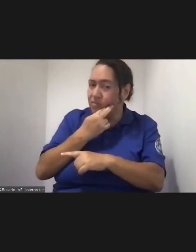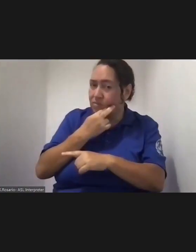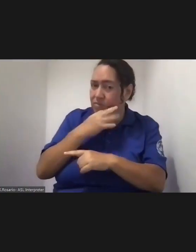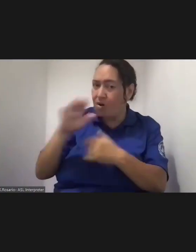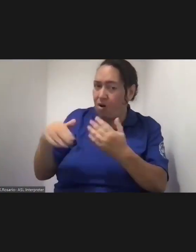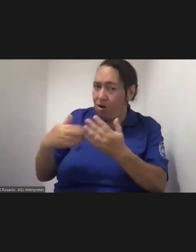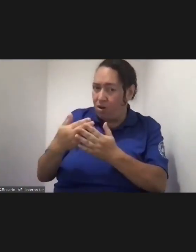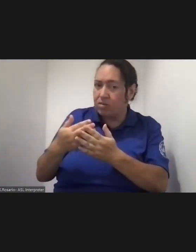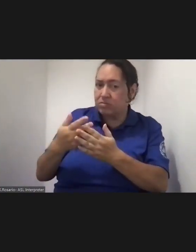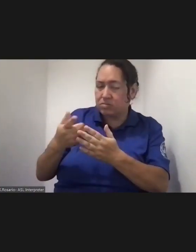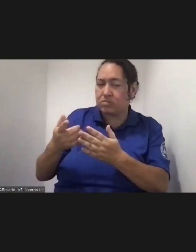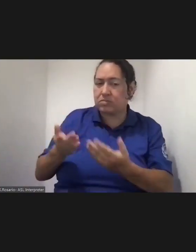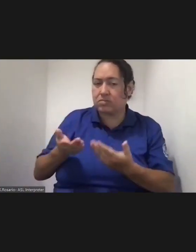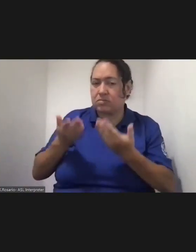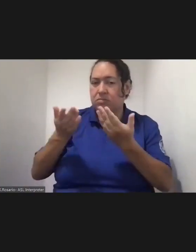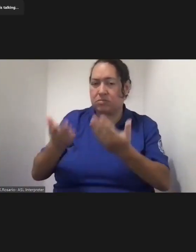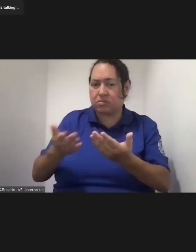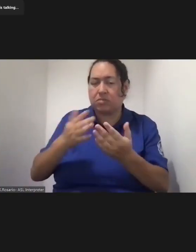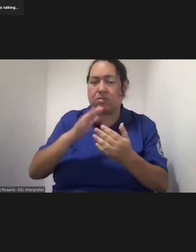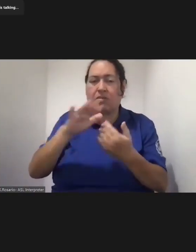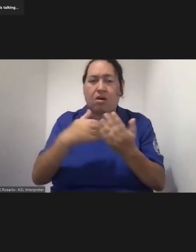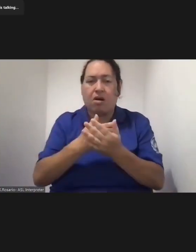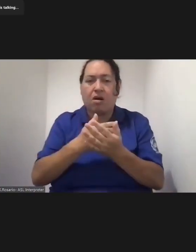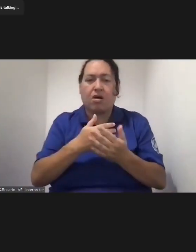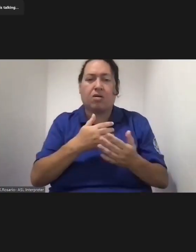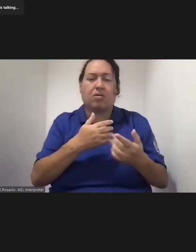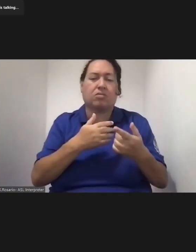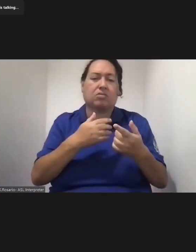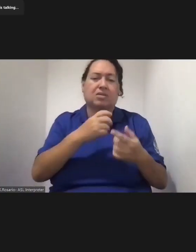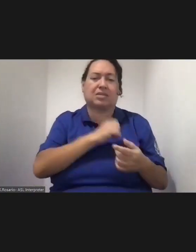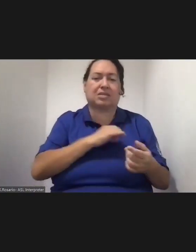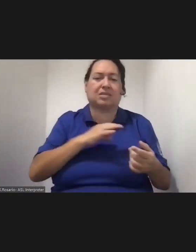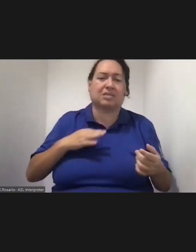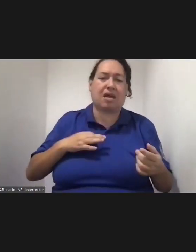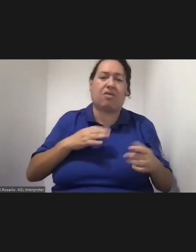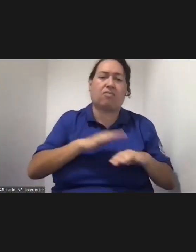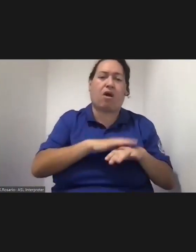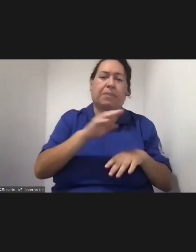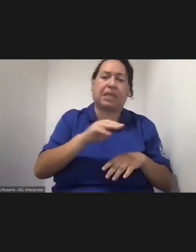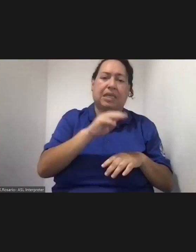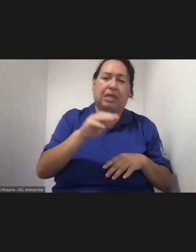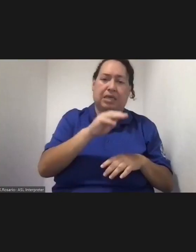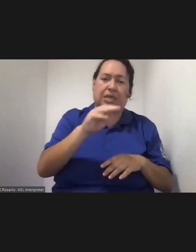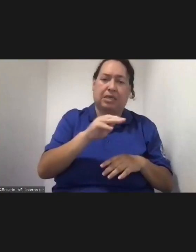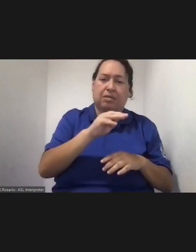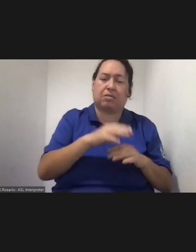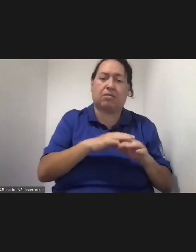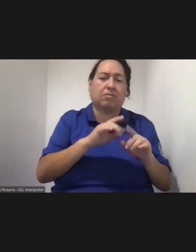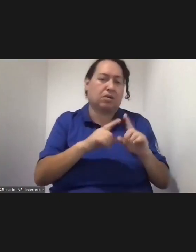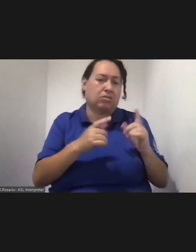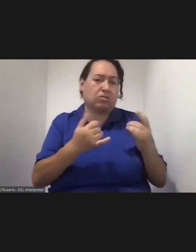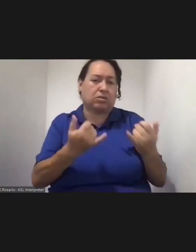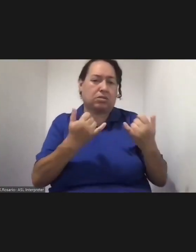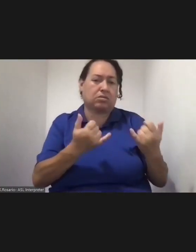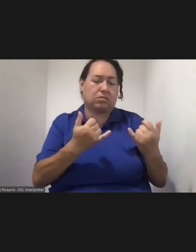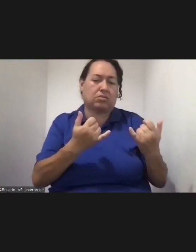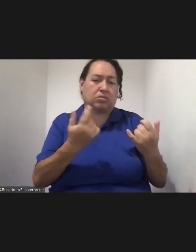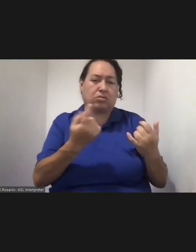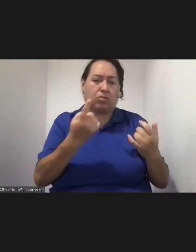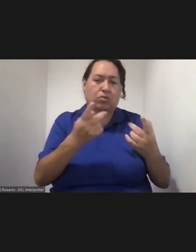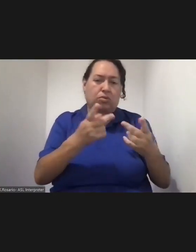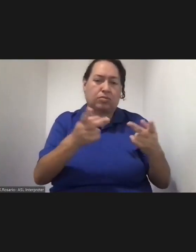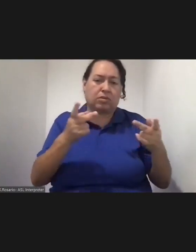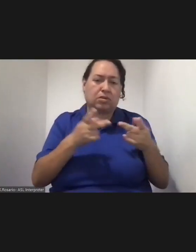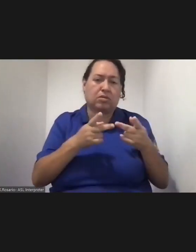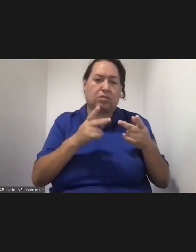testing opportunity for all the hotel staff on Monday. But right now, the only place that the